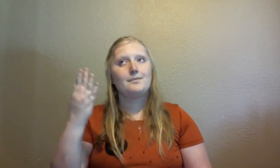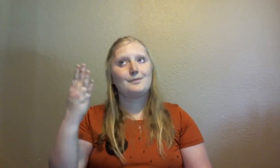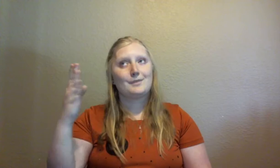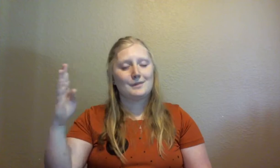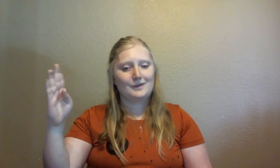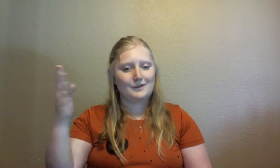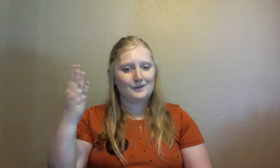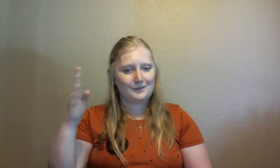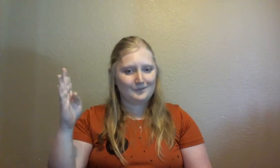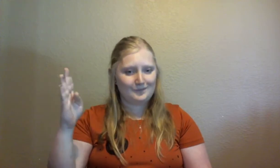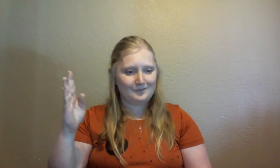that gives us life.